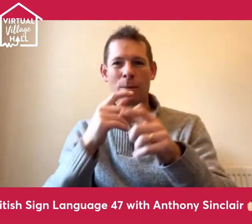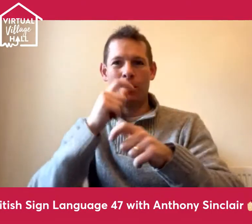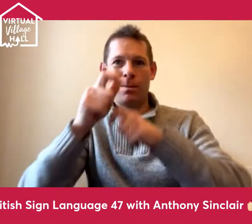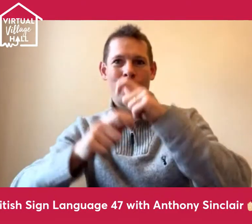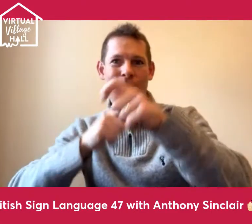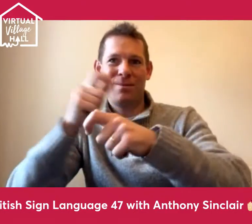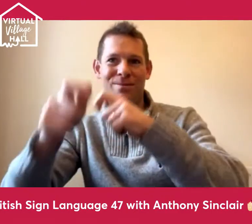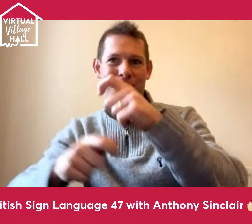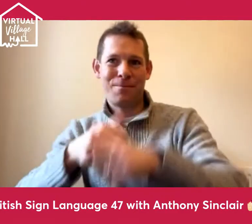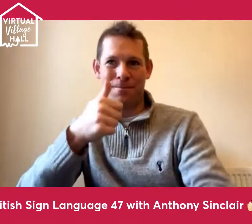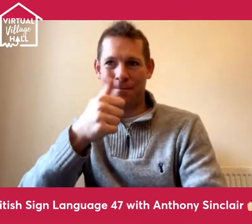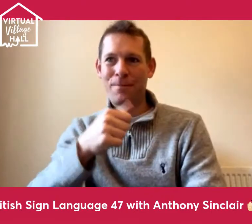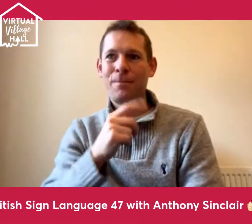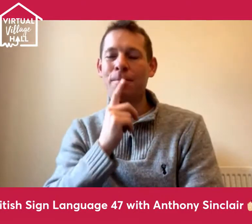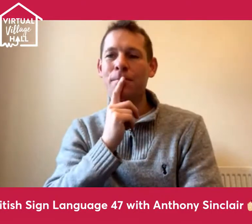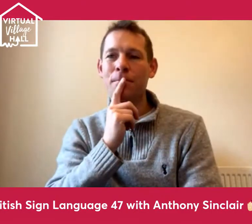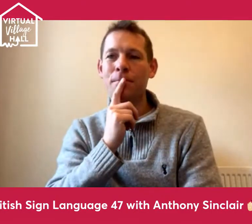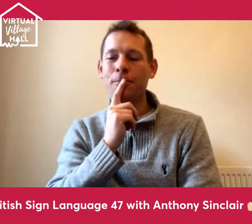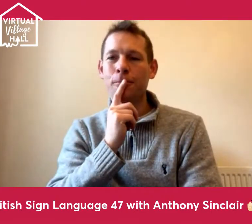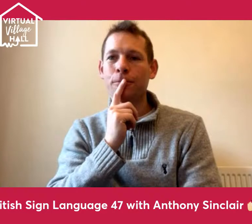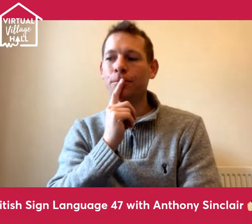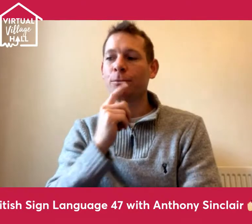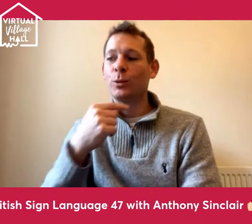three were sentences.